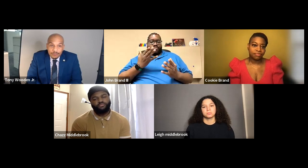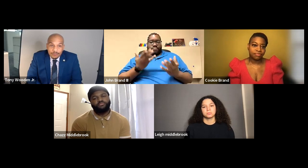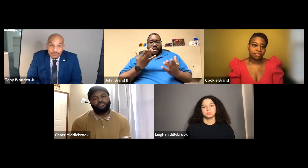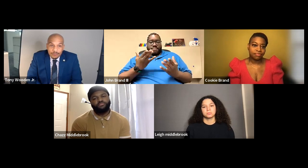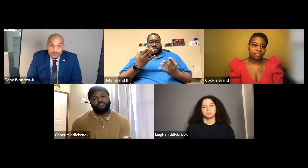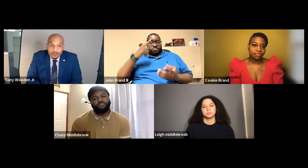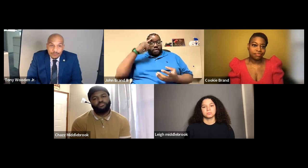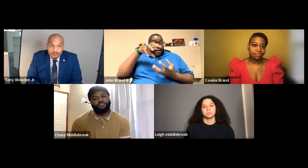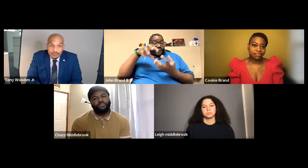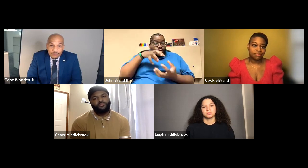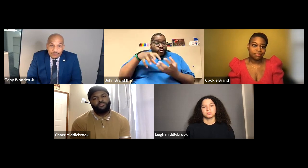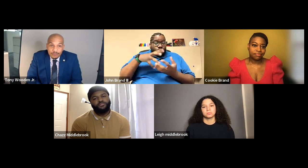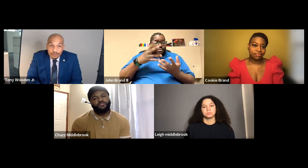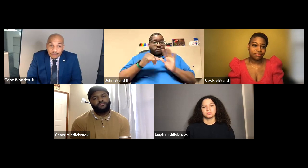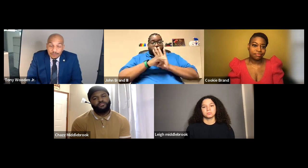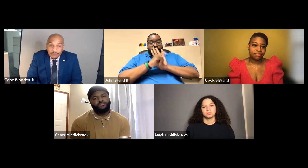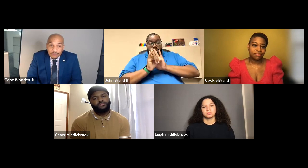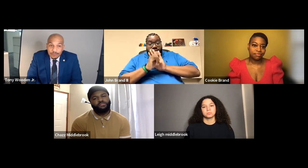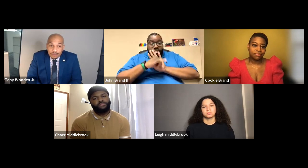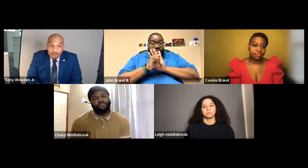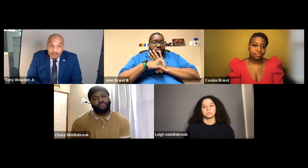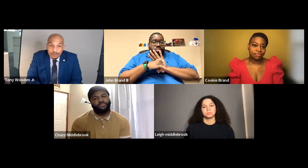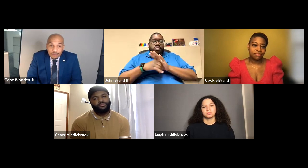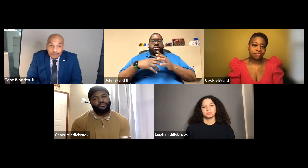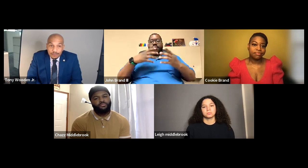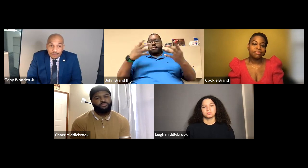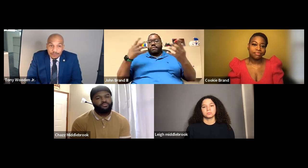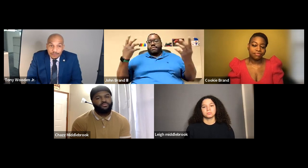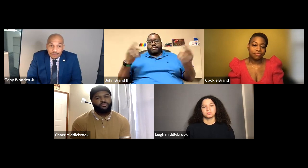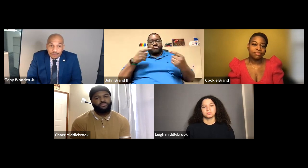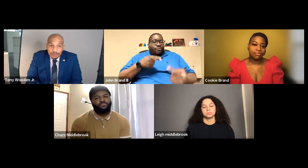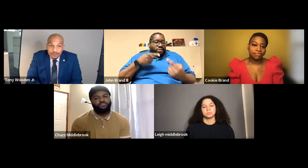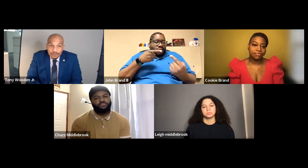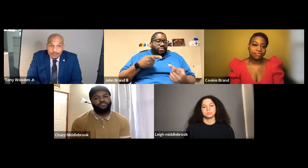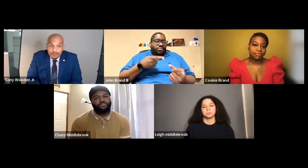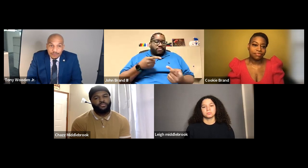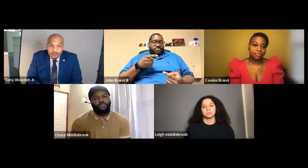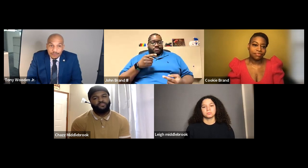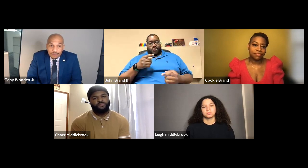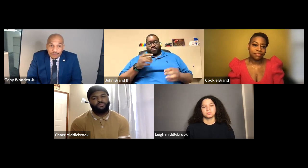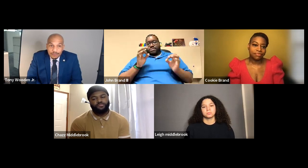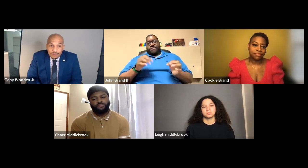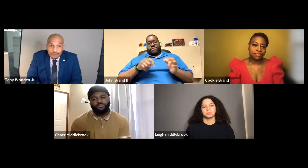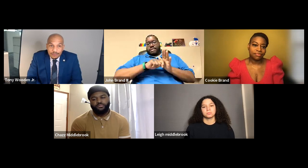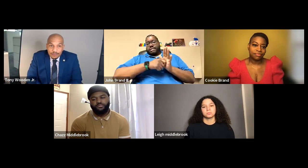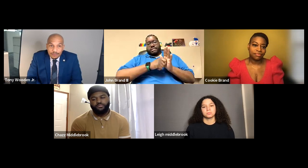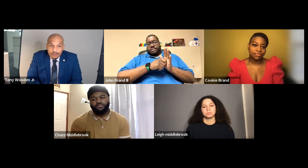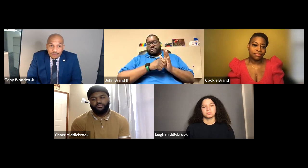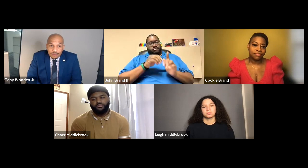So when your child's deaf, you don't want them to feel confused as to what kind of identity should they